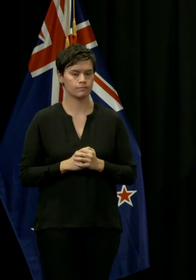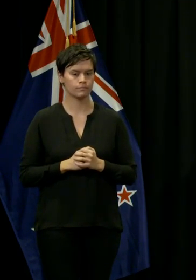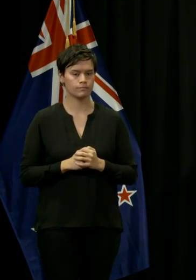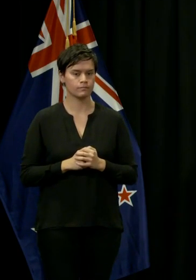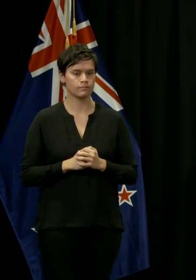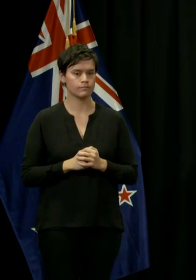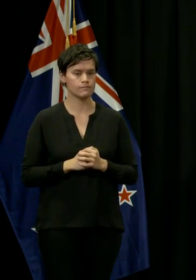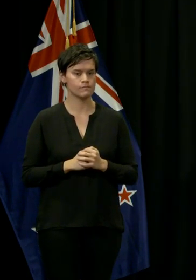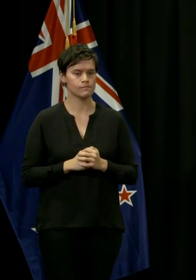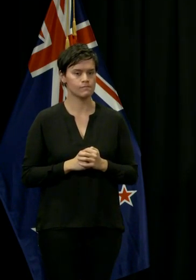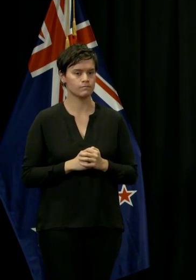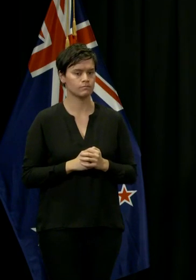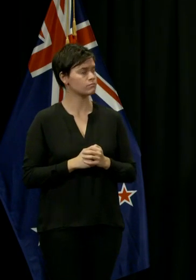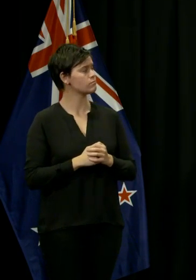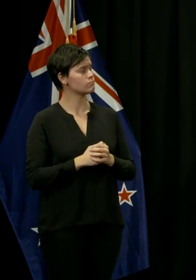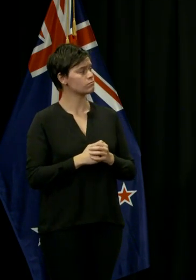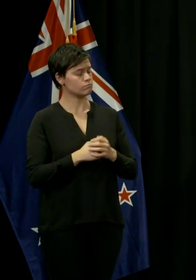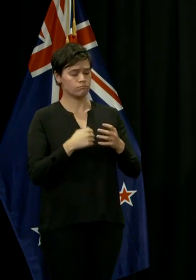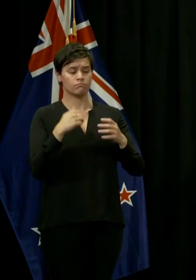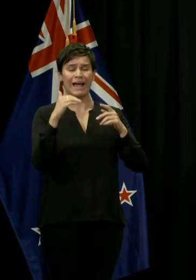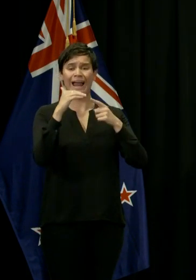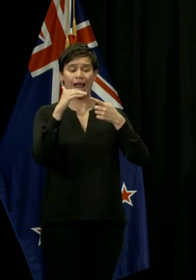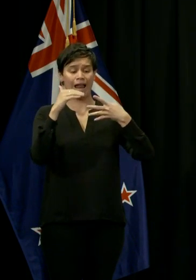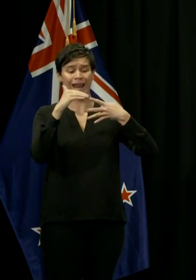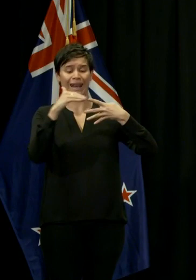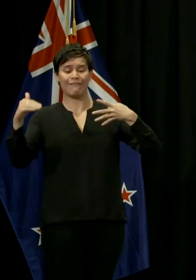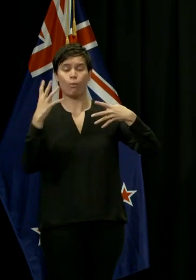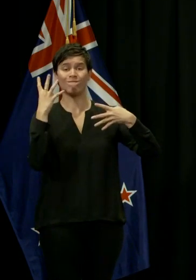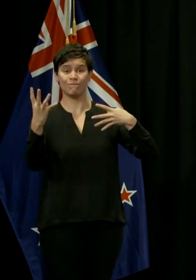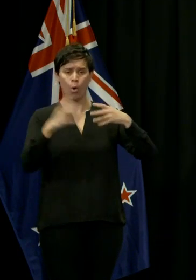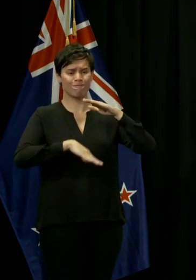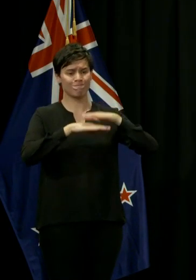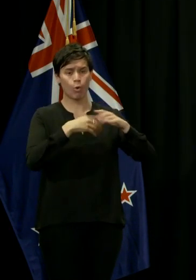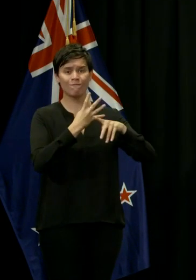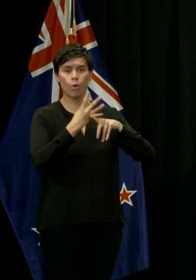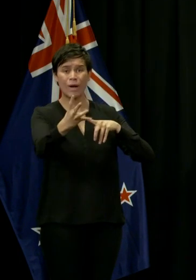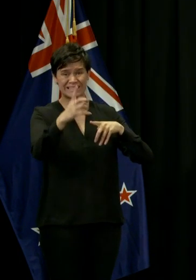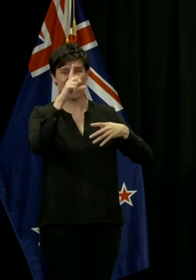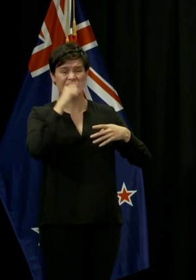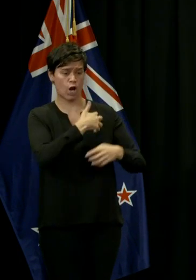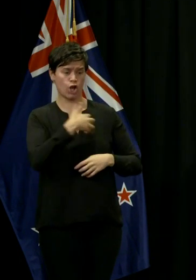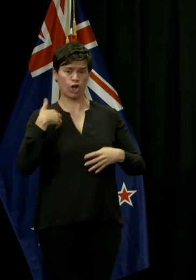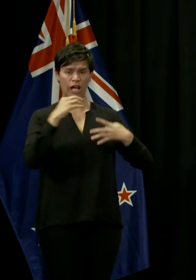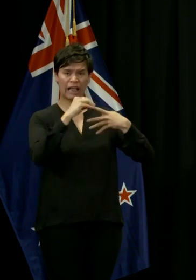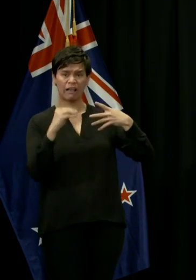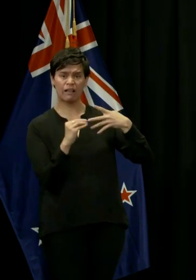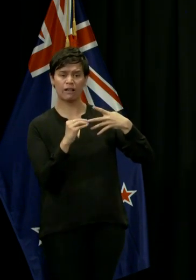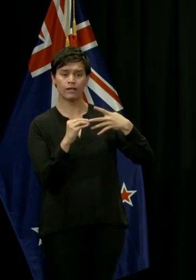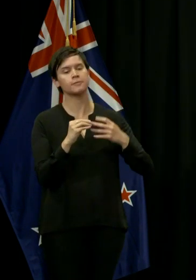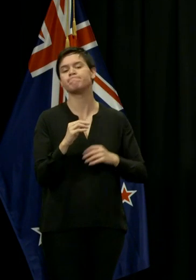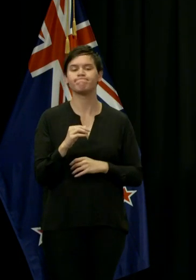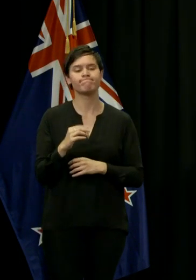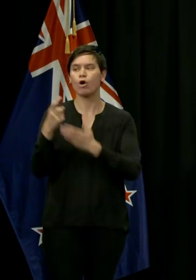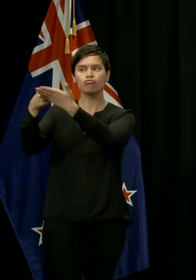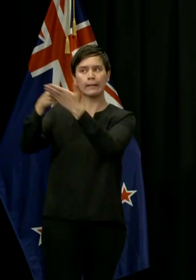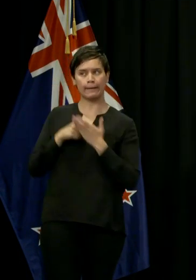4 weeks is over, or to be level 4 for the entire nation? The advice I've had is that we need to remain in level 4 as a nation, but